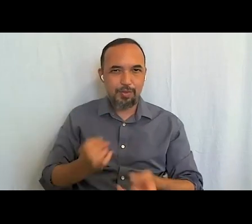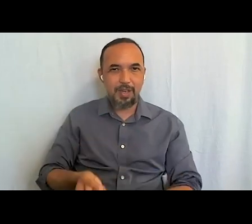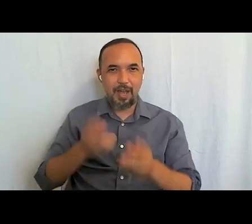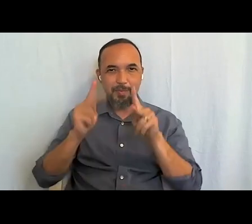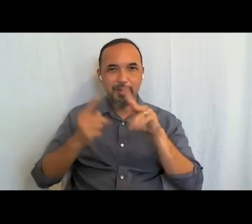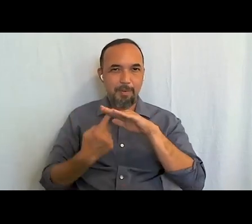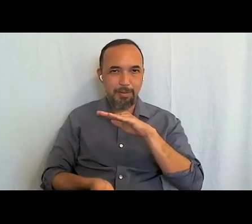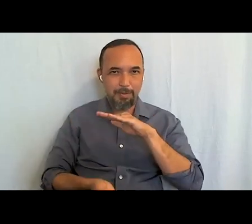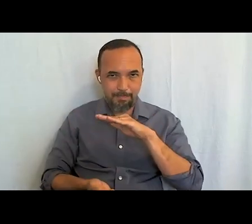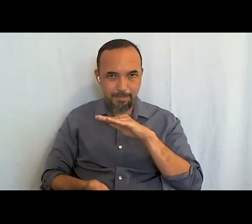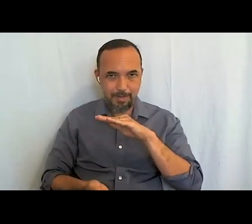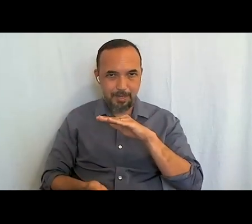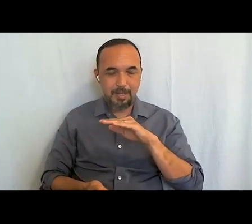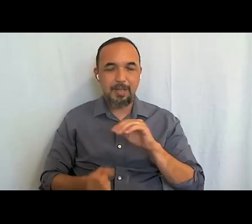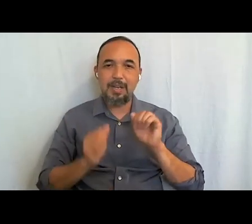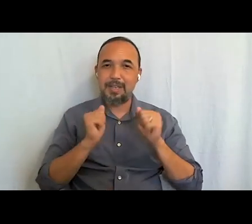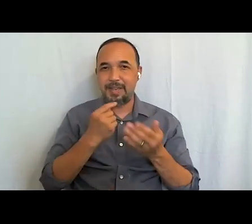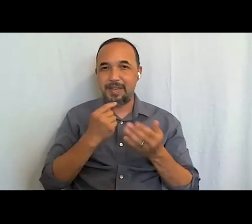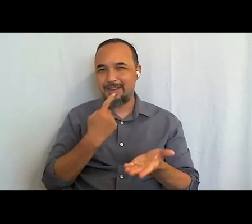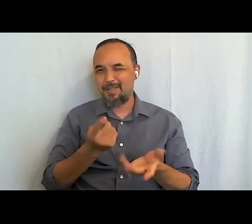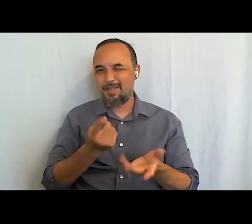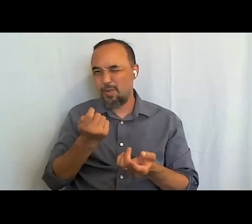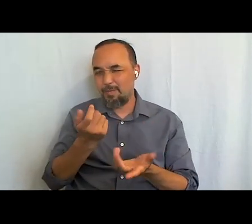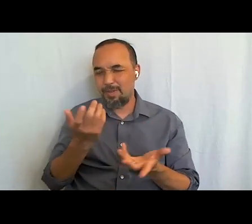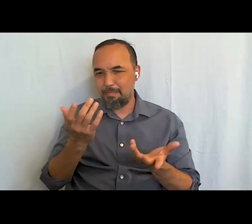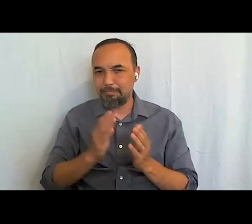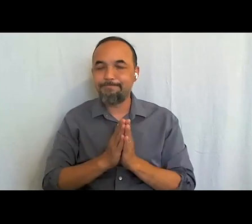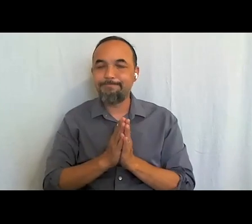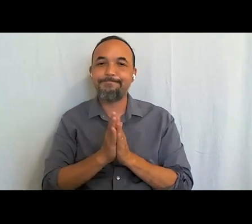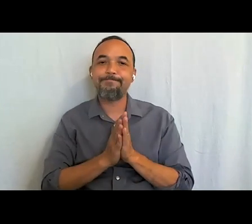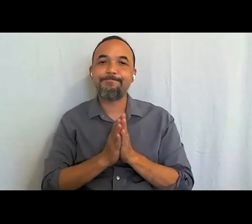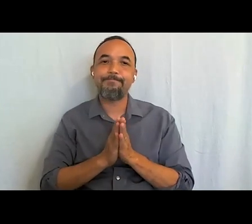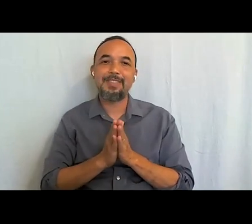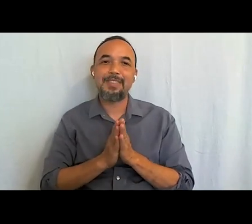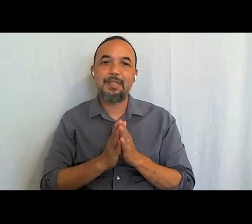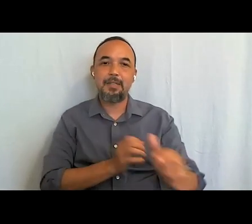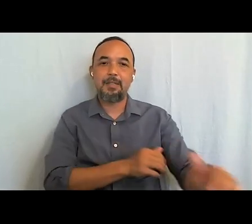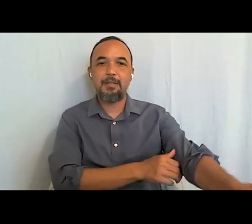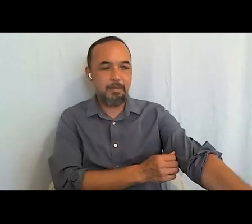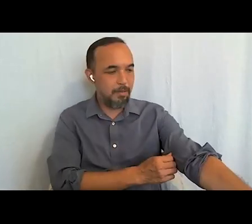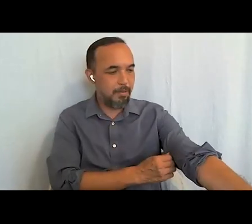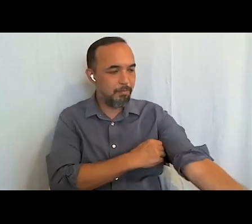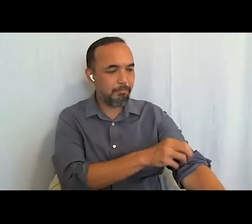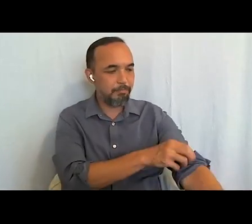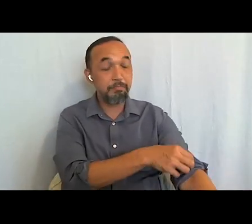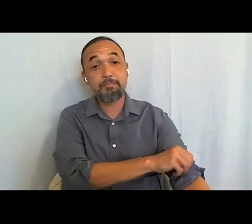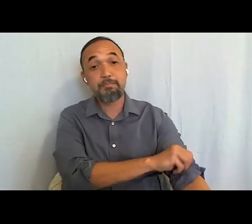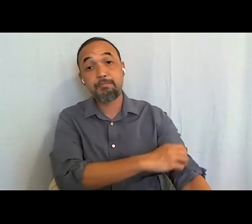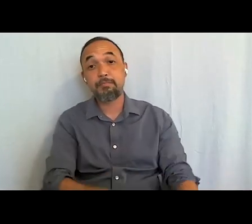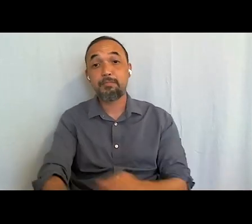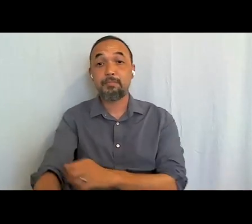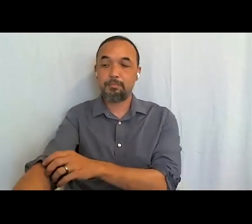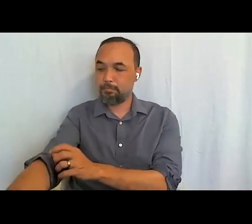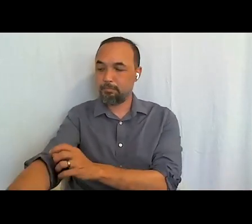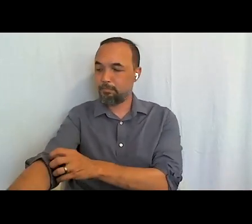little bit about, but I'm not going to share everything. There is, it's too spooky for me. Okay. You're also just saying that to me,